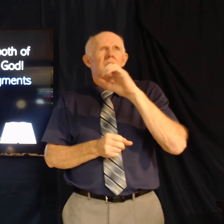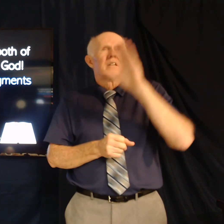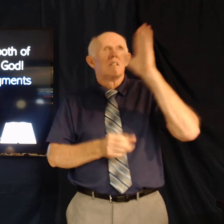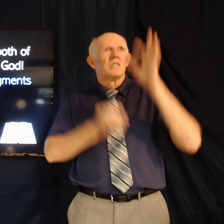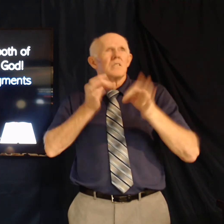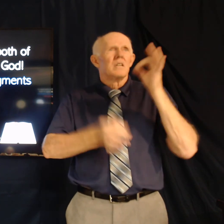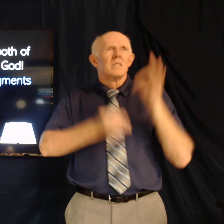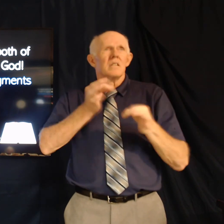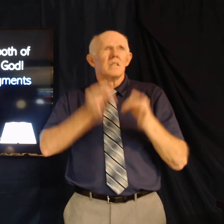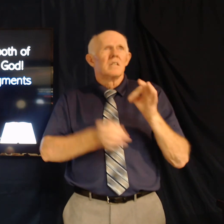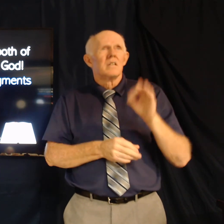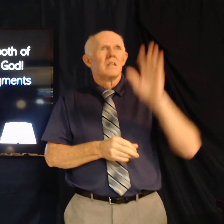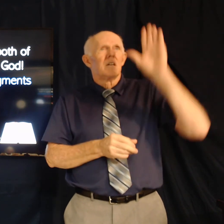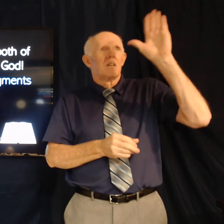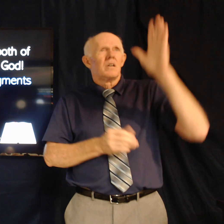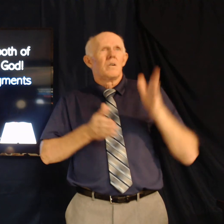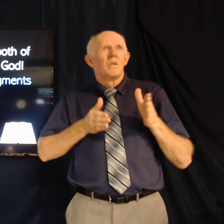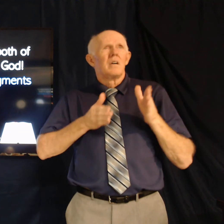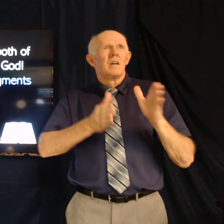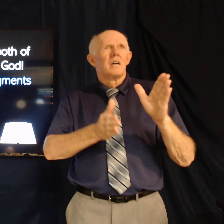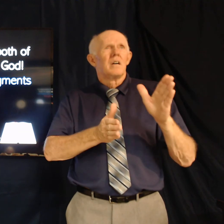unsearchable are his judgments and his ways